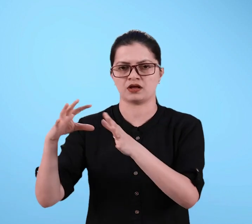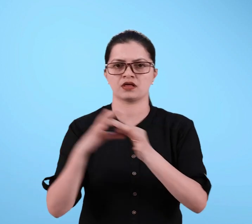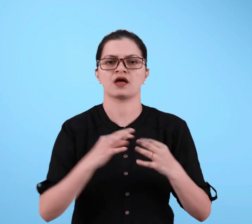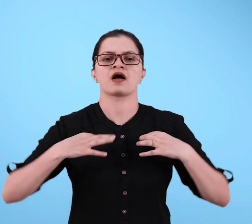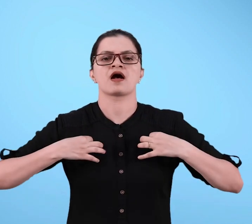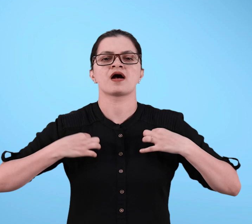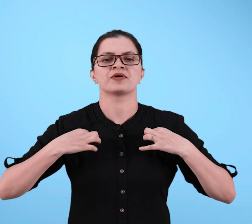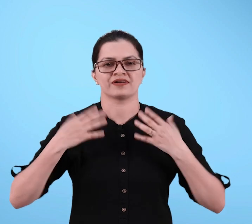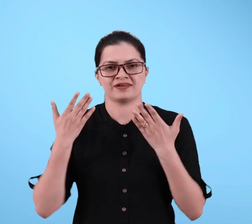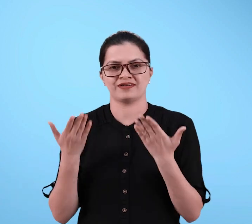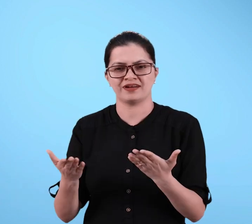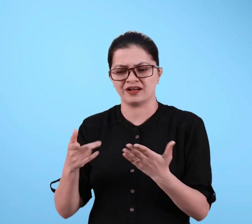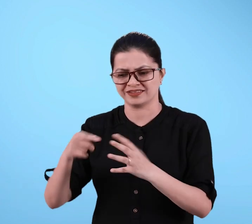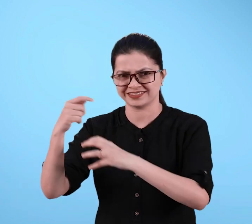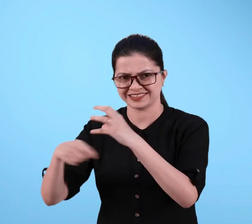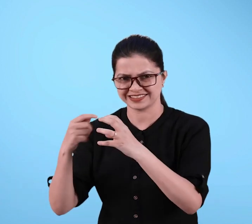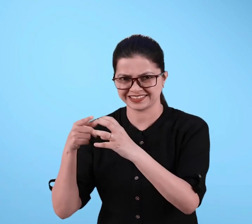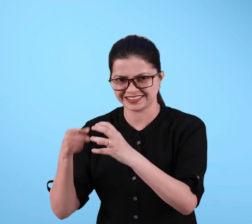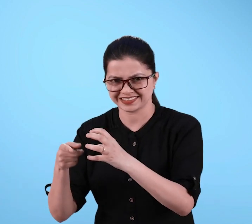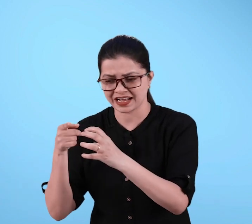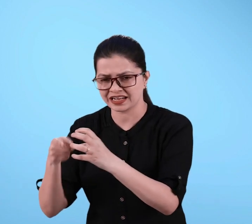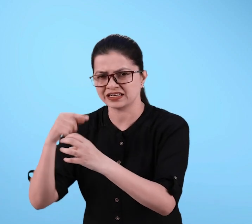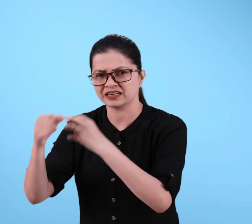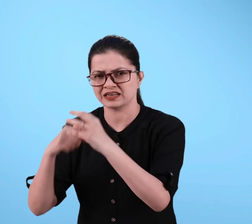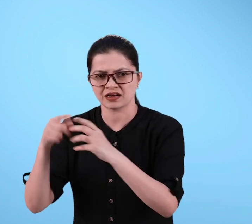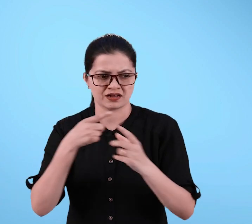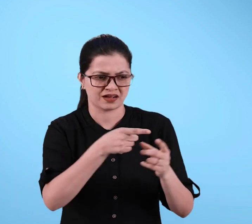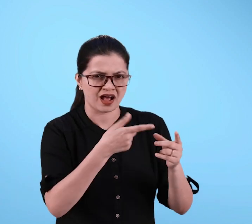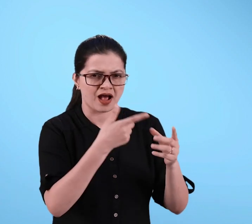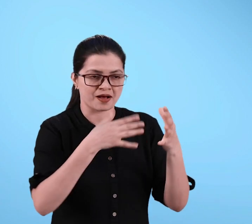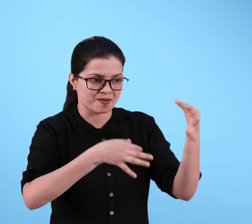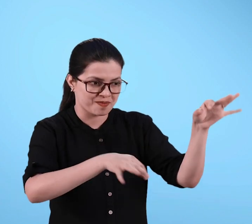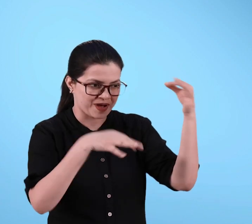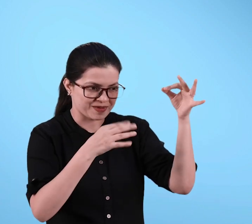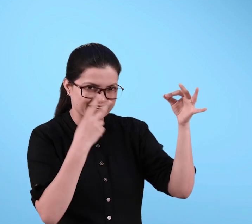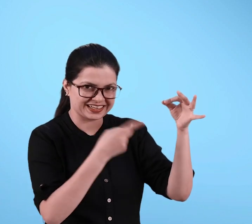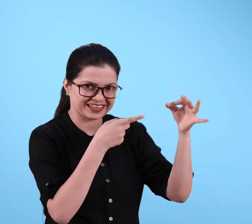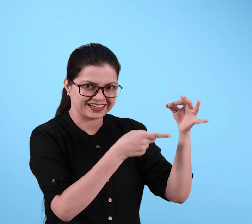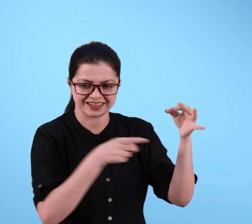The yarns are much thinner than The our yarns paper are much strips. thinner than our paper strips.